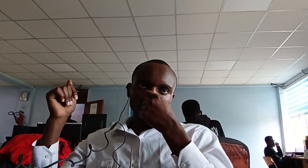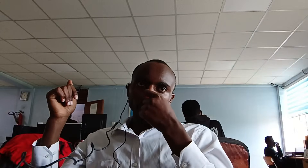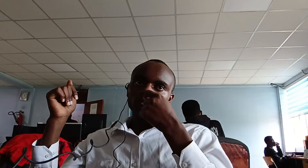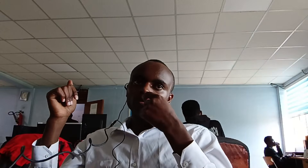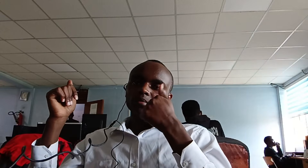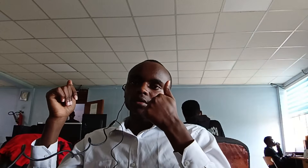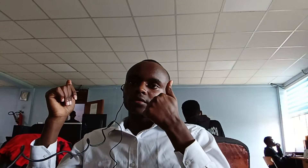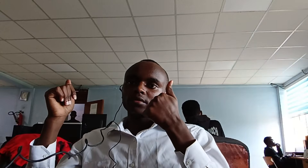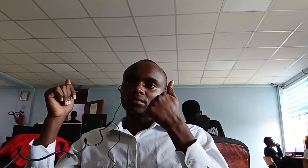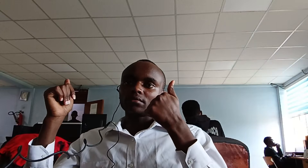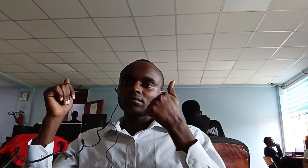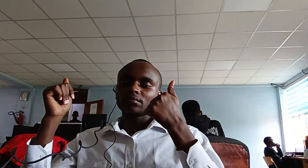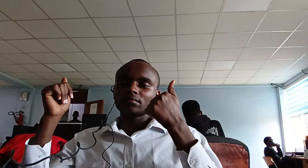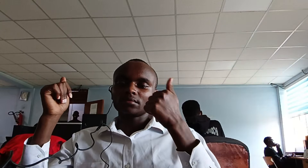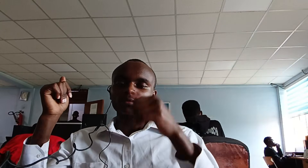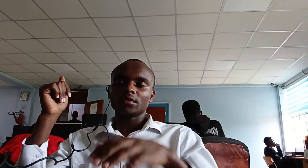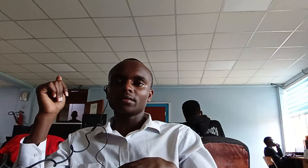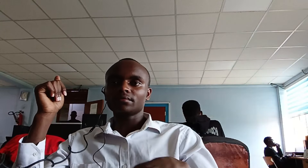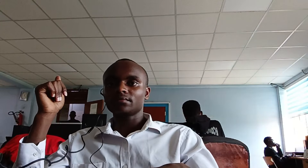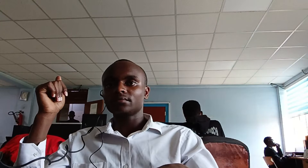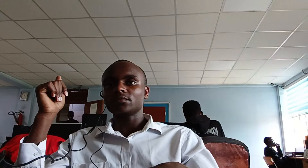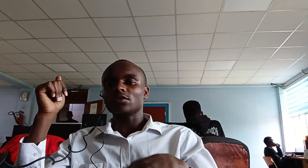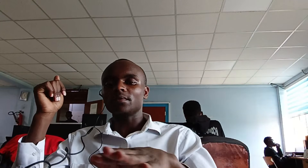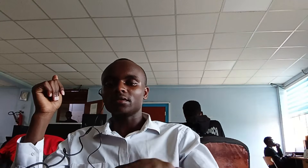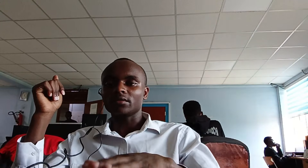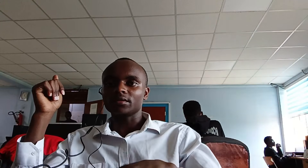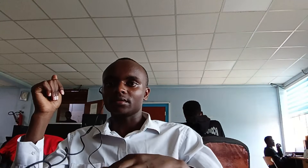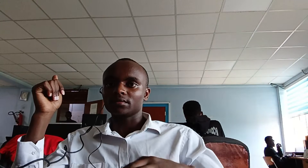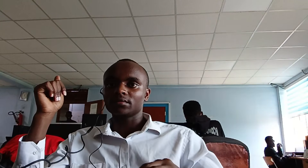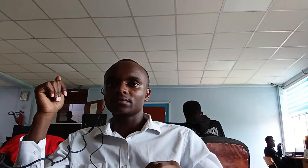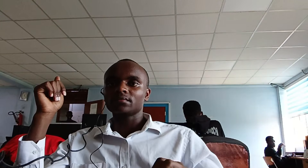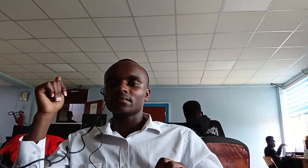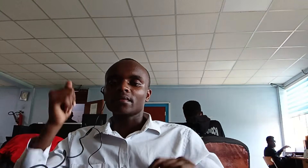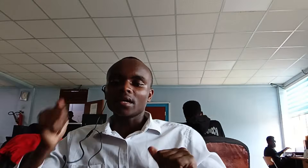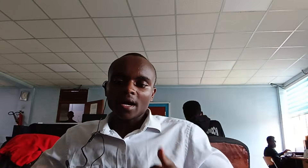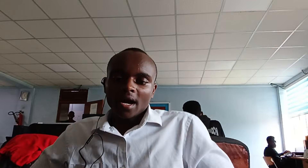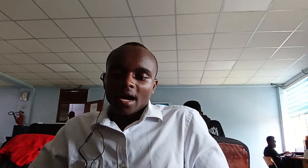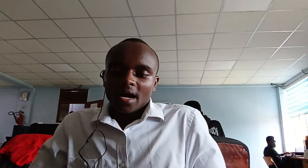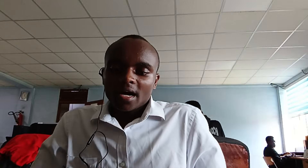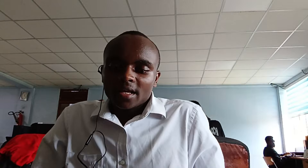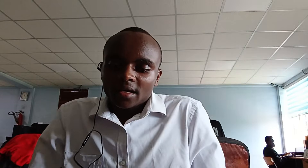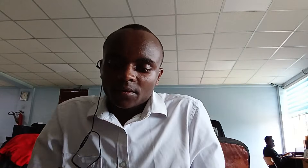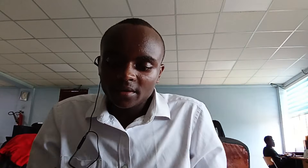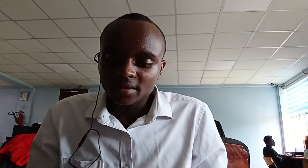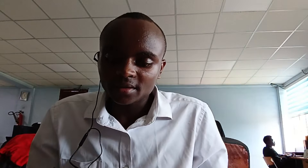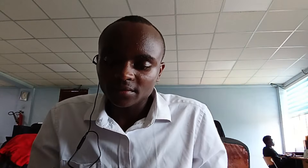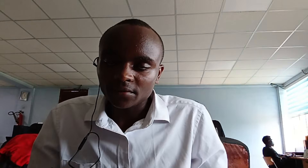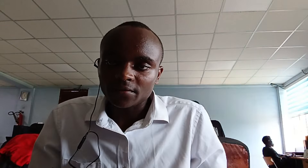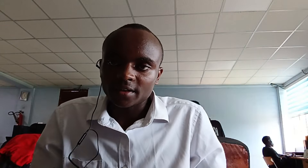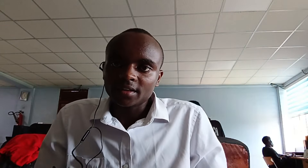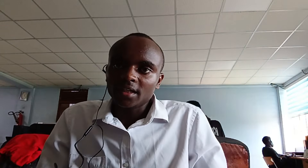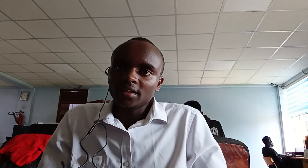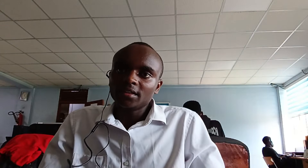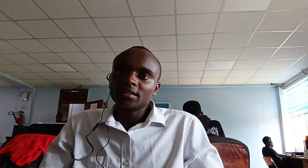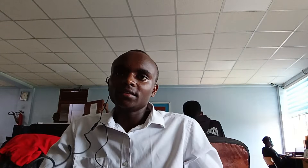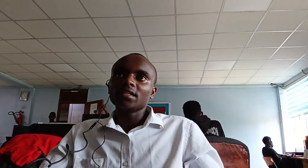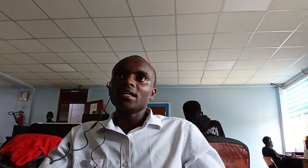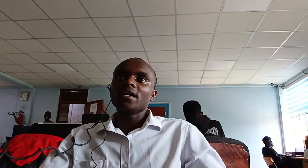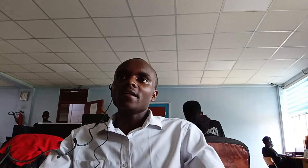hope up your question. Okay, comment your question. Higher, we have the sign for friend. The